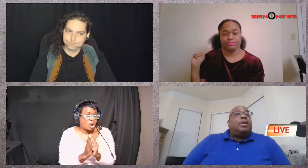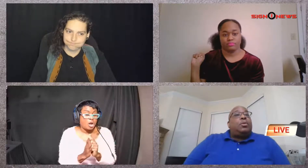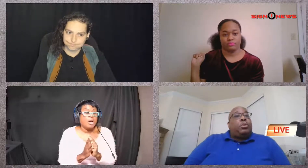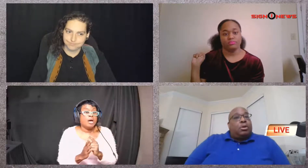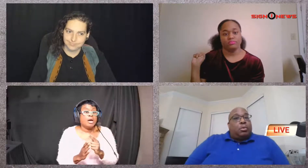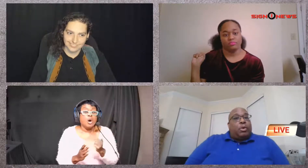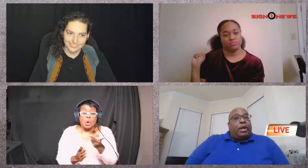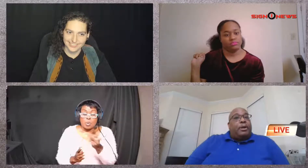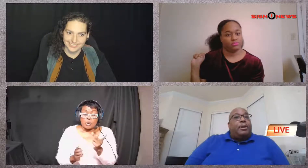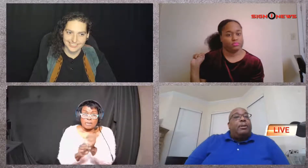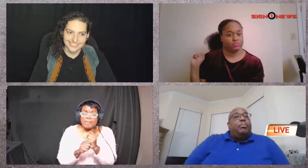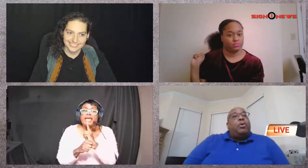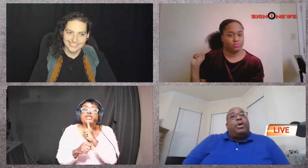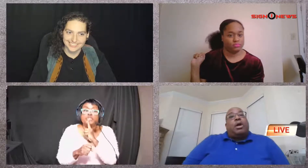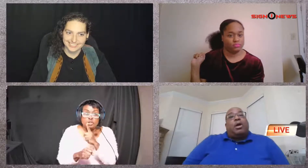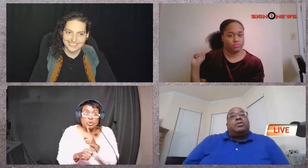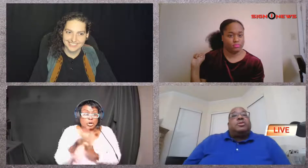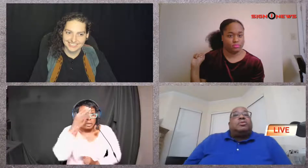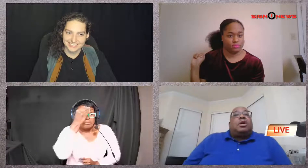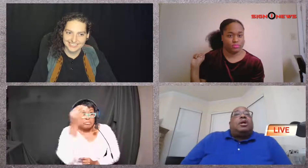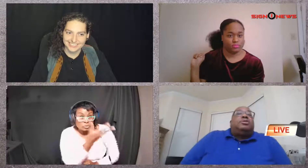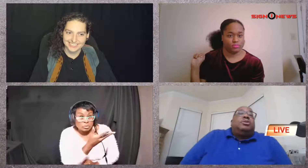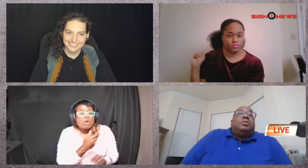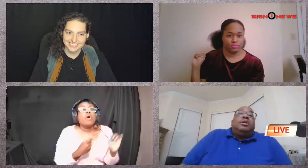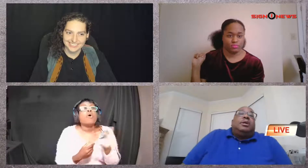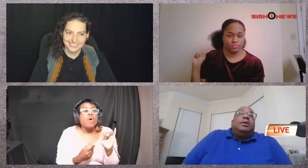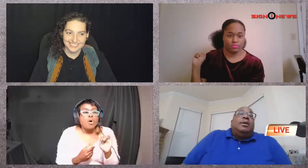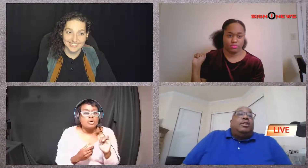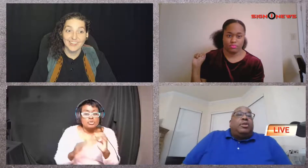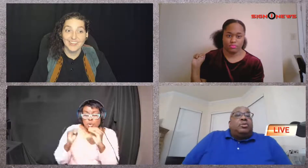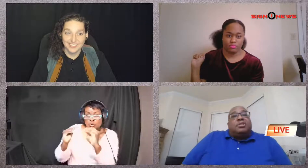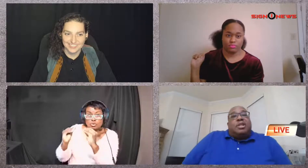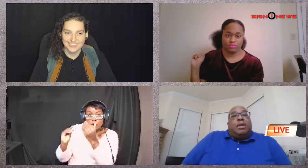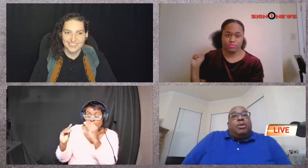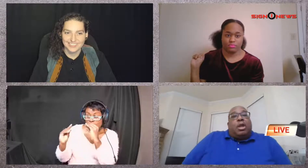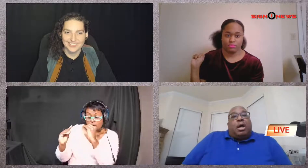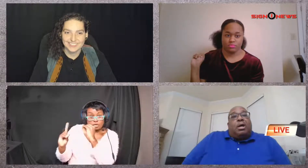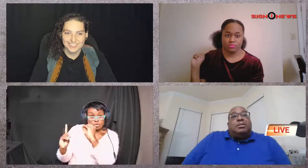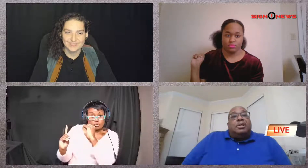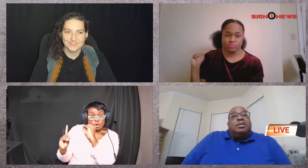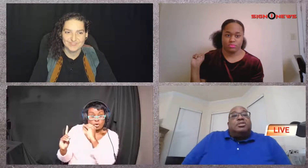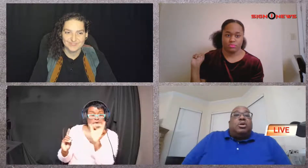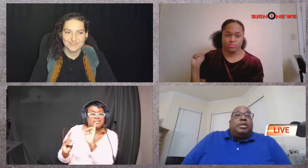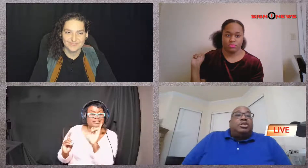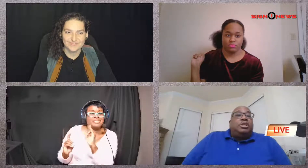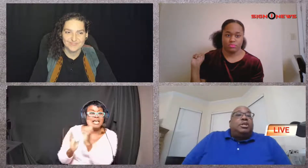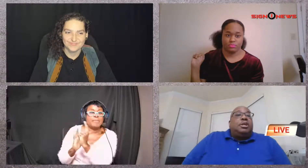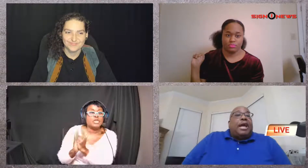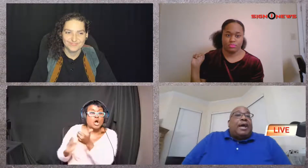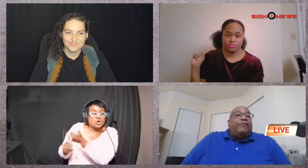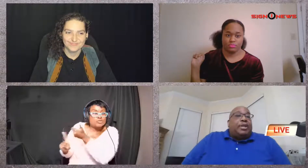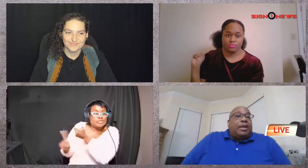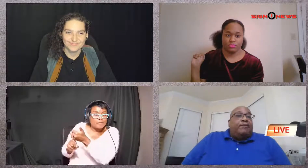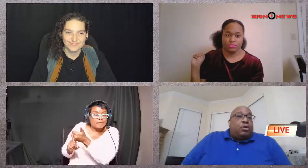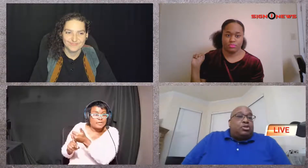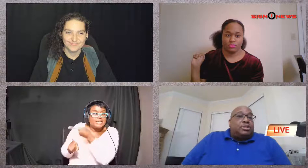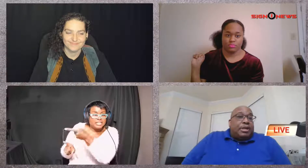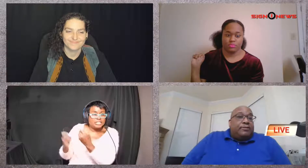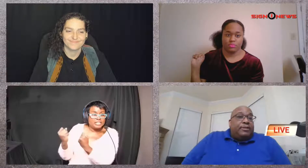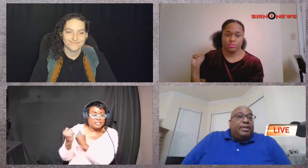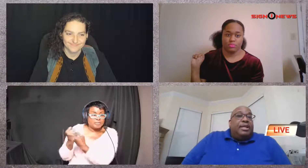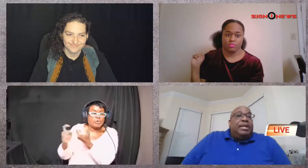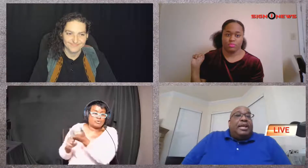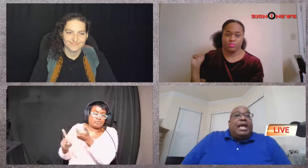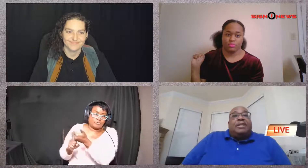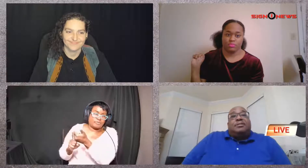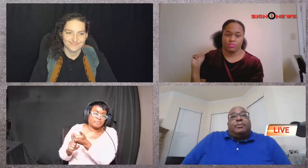sure that they were aware, but we also taught Julia those same laws so that she could advocate for